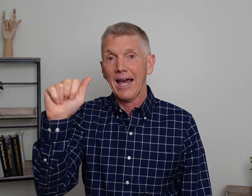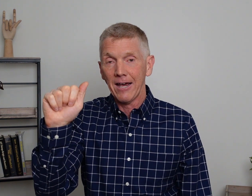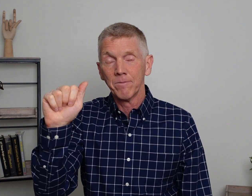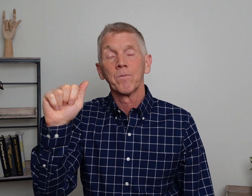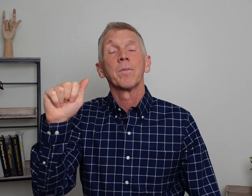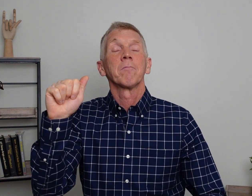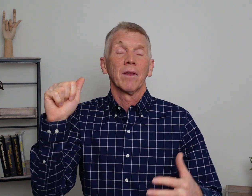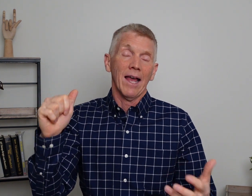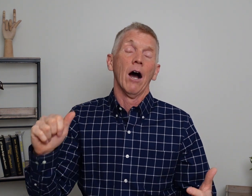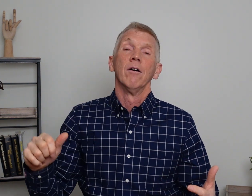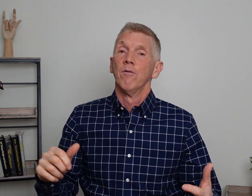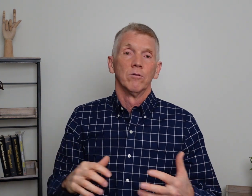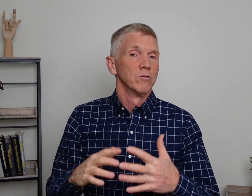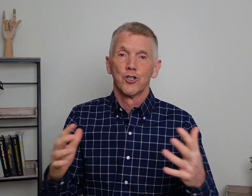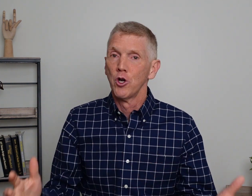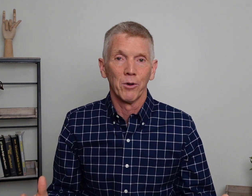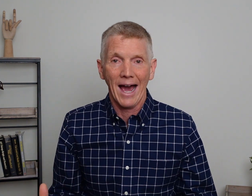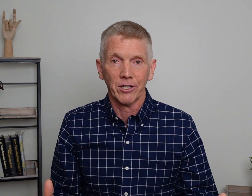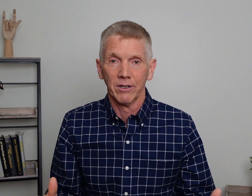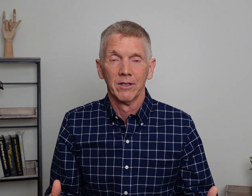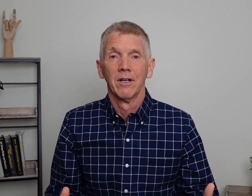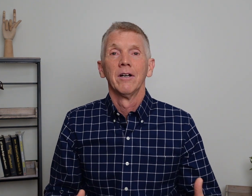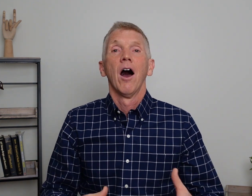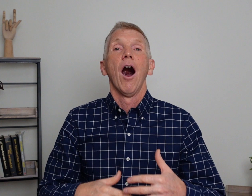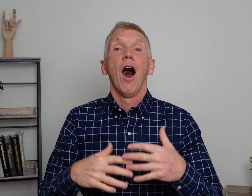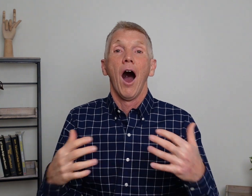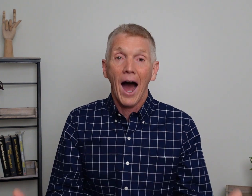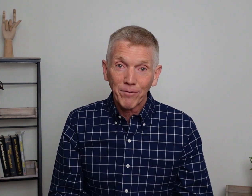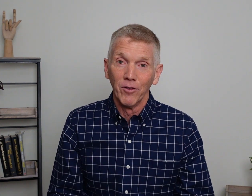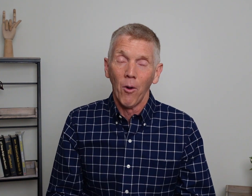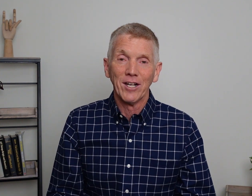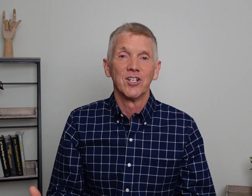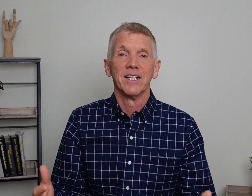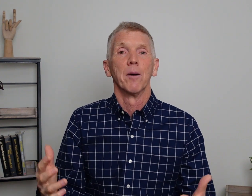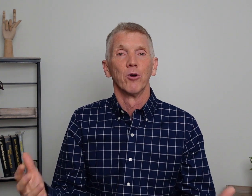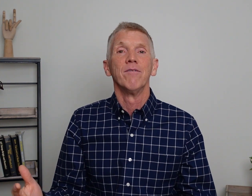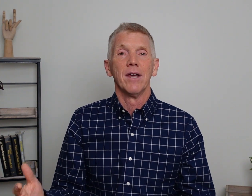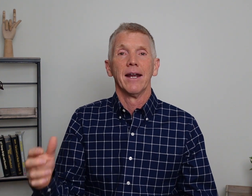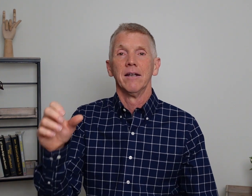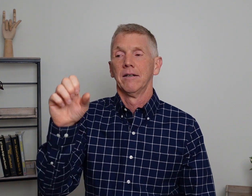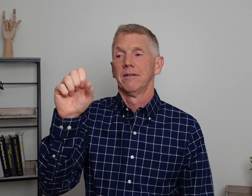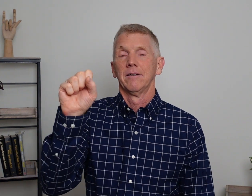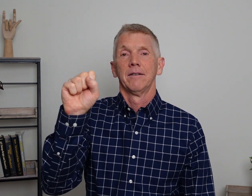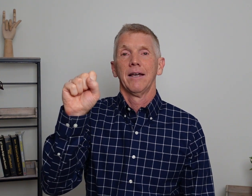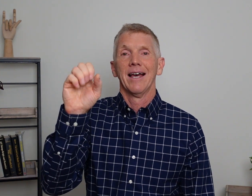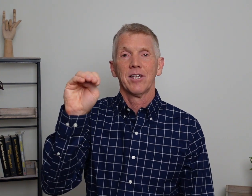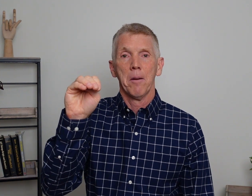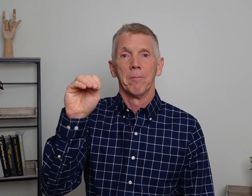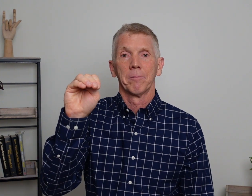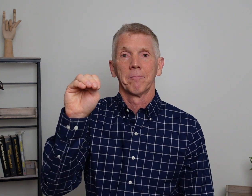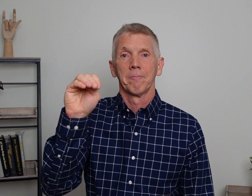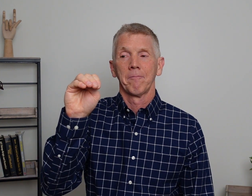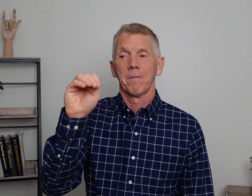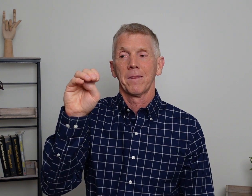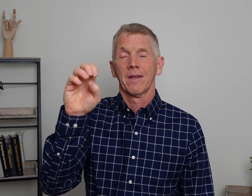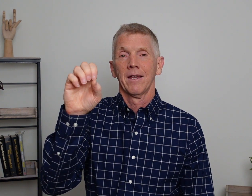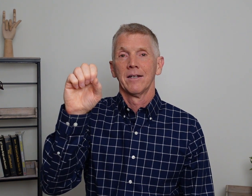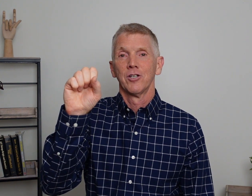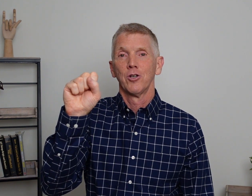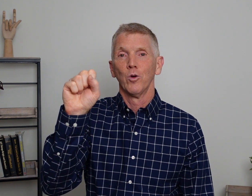M-E-D-I-A. Now, super accurate. Often, though, I just see it abbreviated, SM,